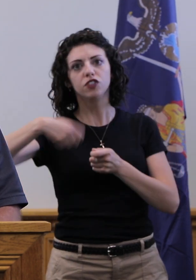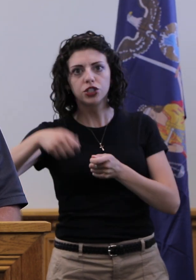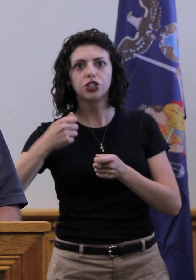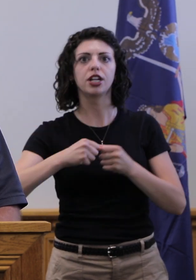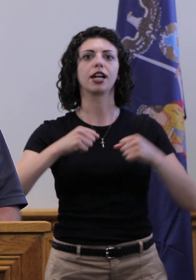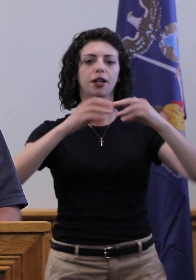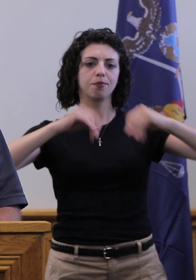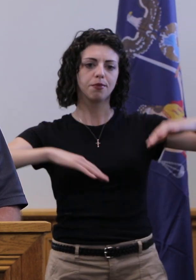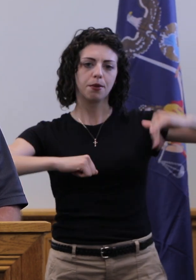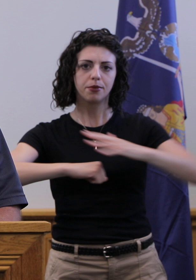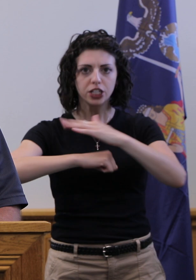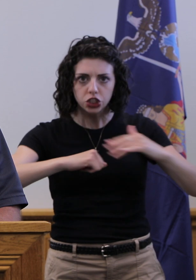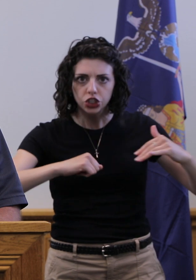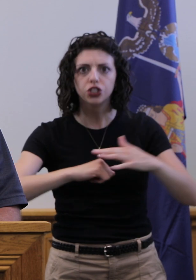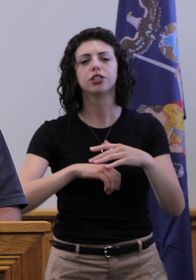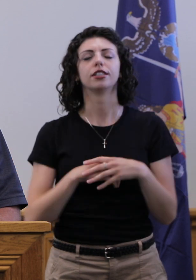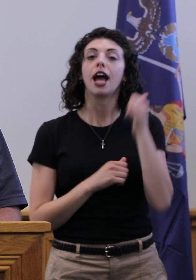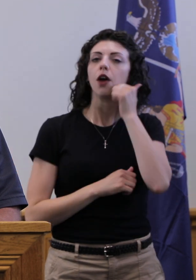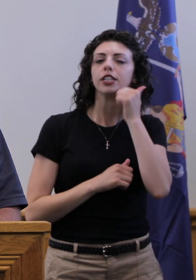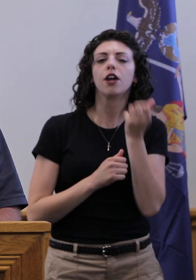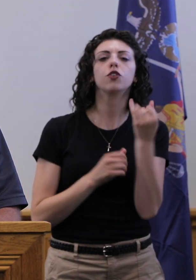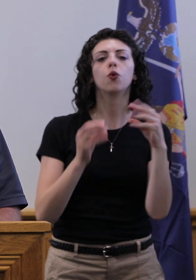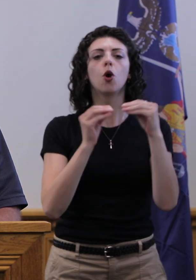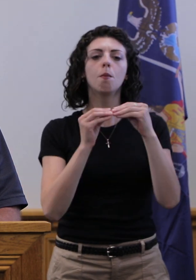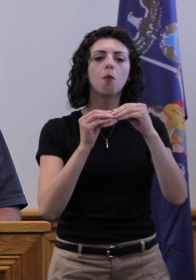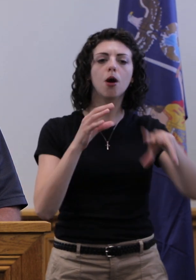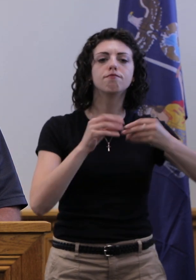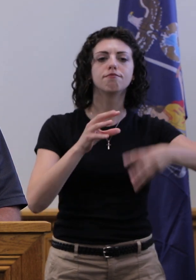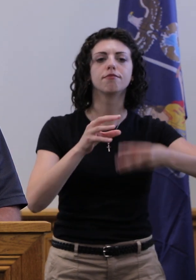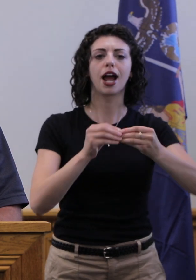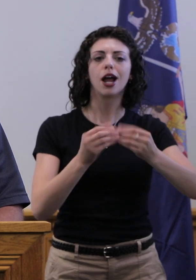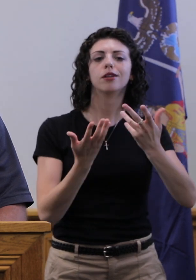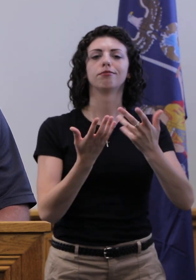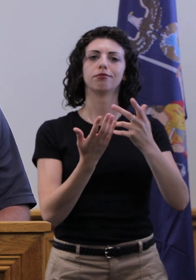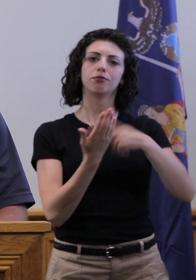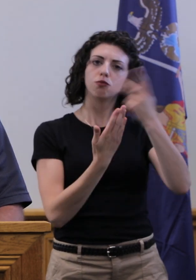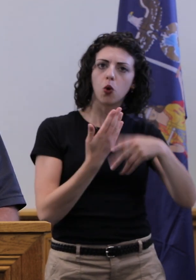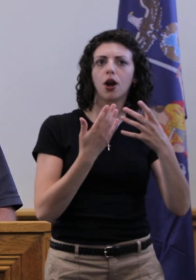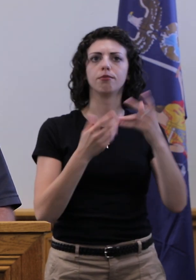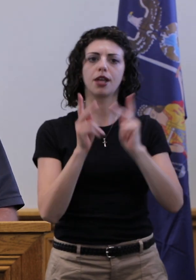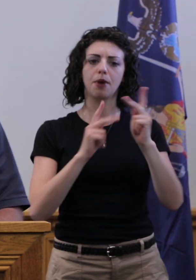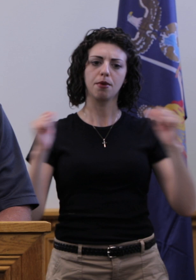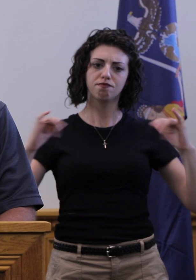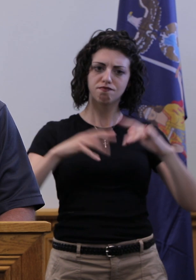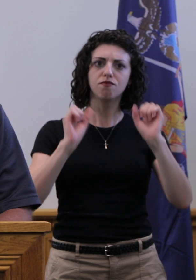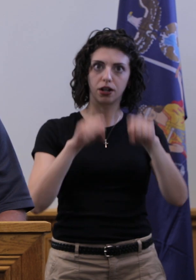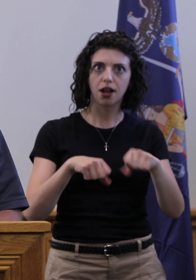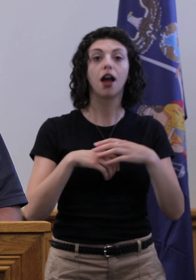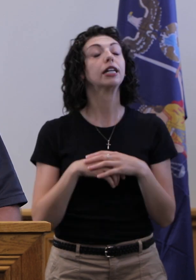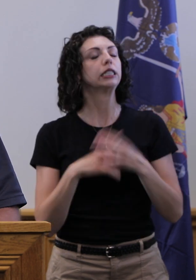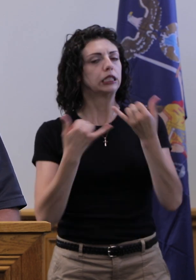day, there are a few more places and activities that families and small groups can participate in. Group gatherings are still